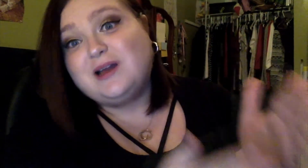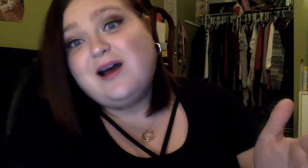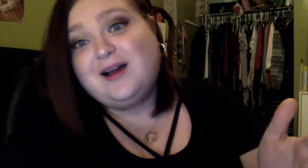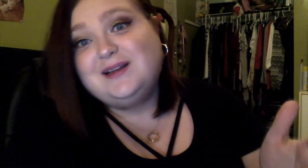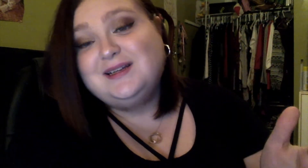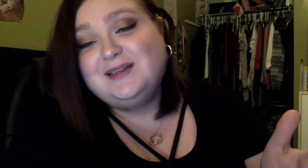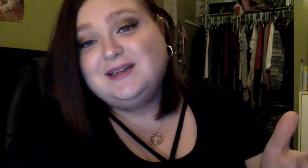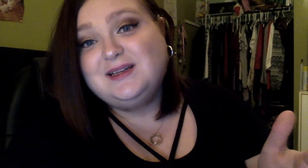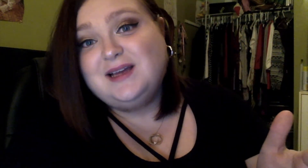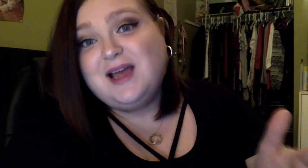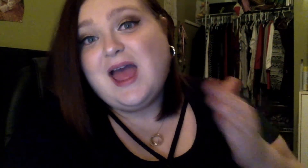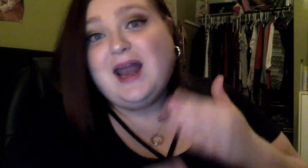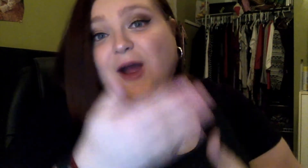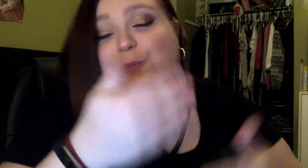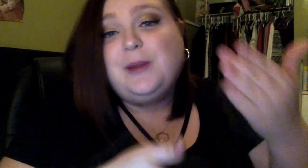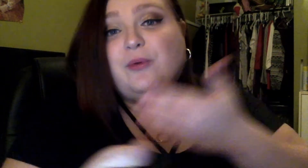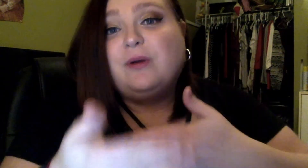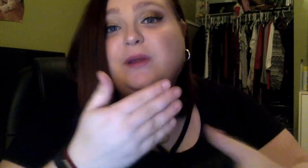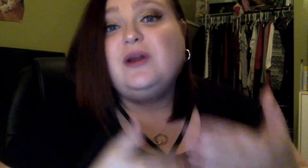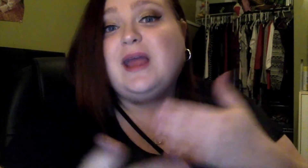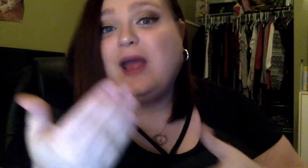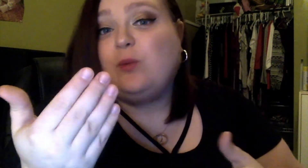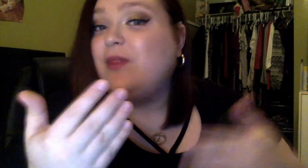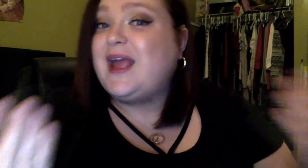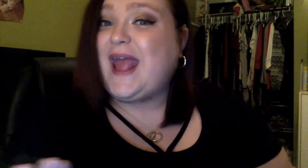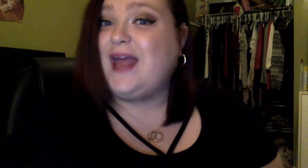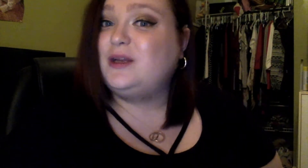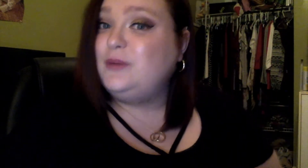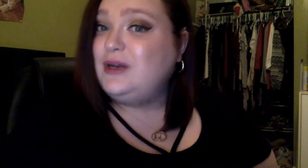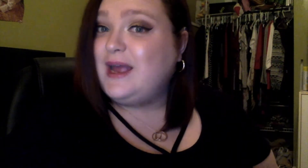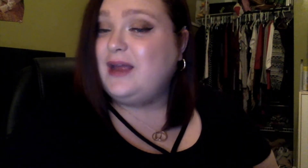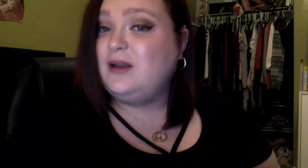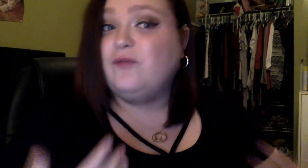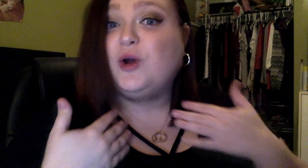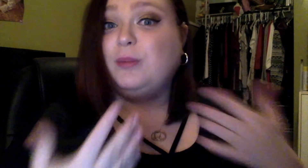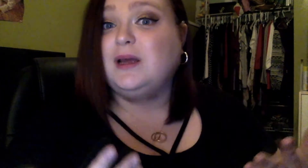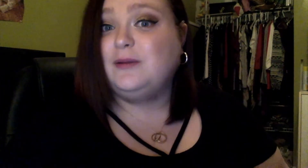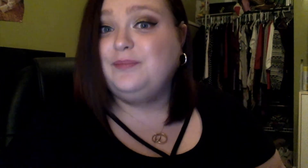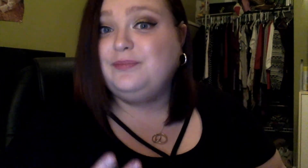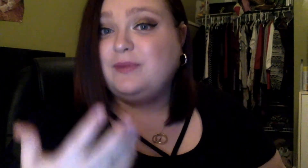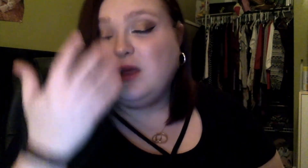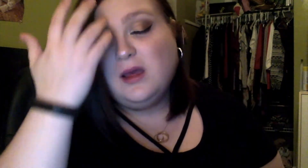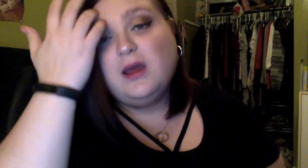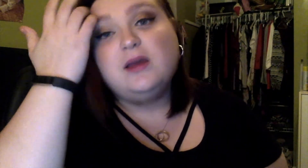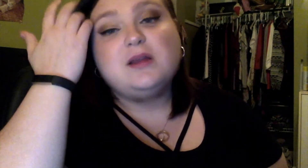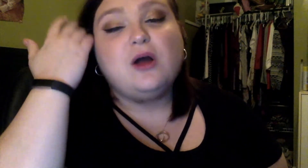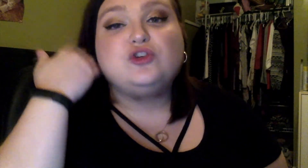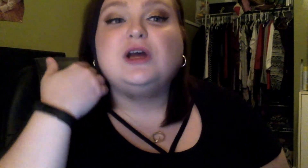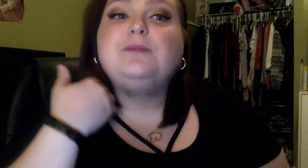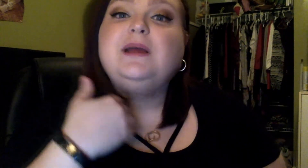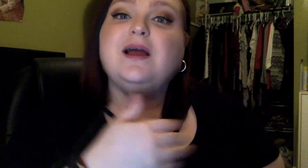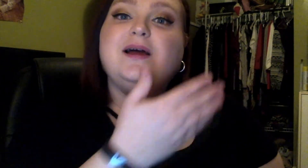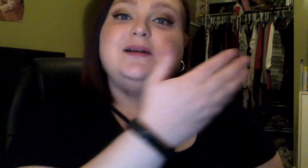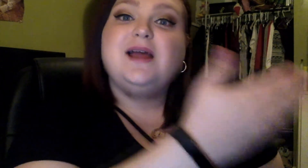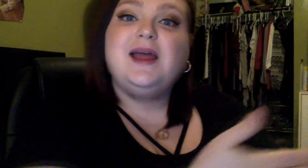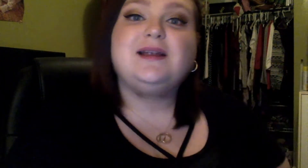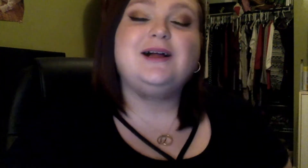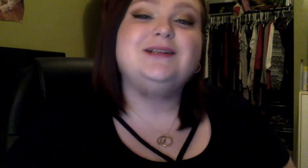on and help people communicate when they can't communicate verbally. So just because ASL is